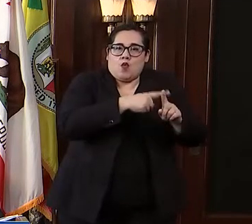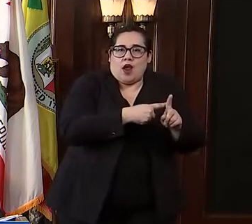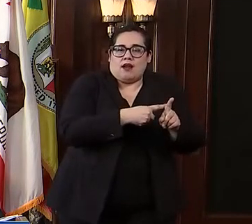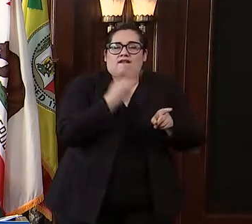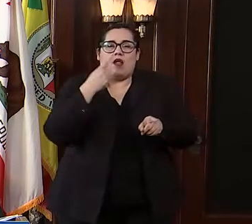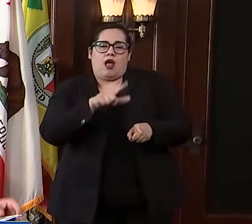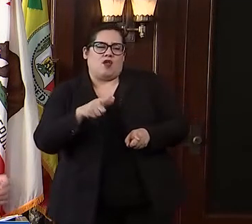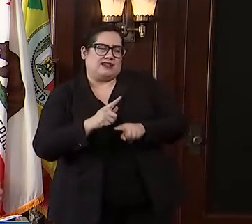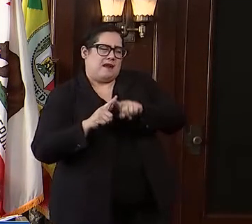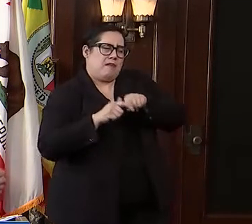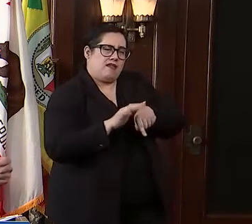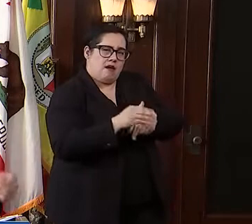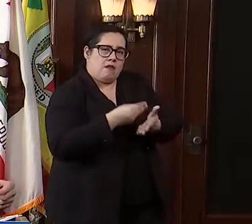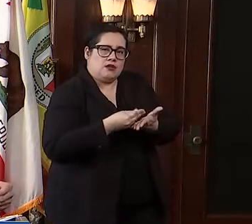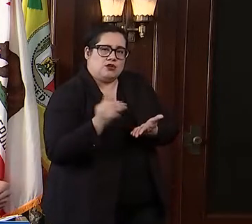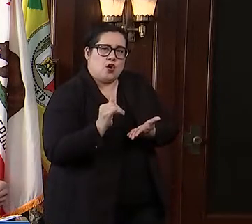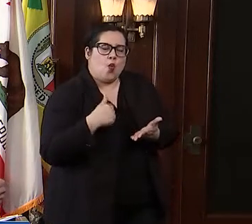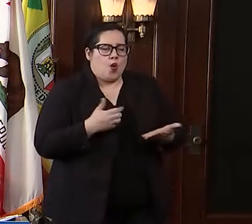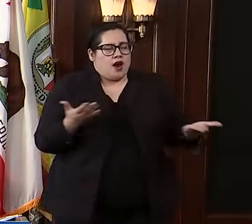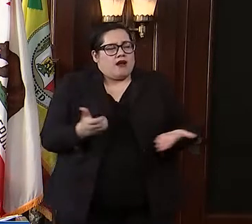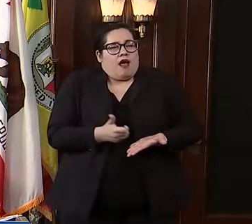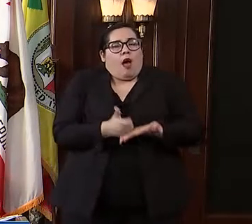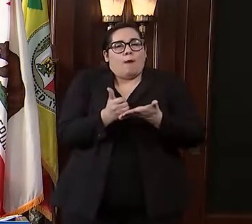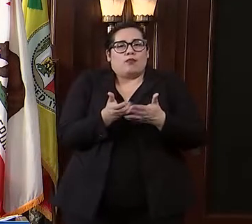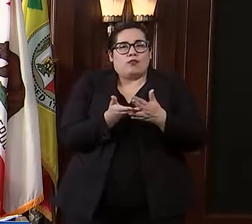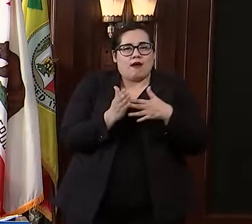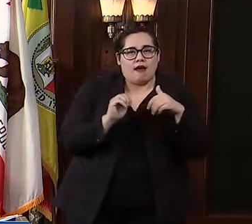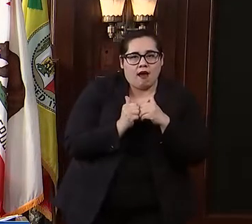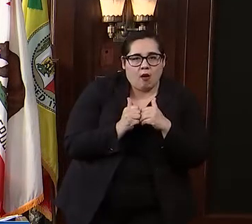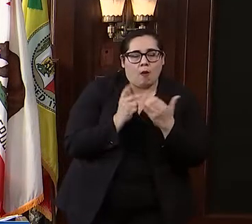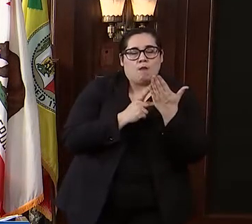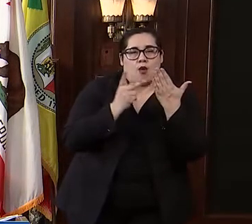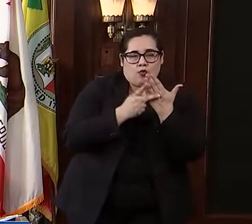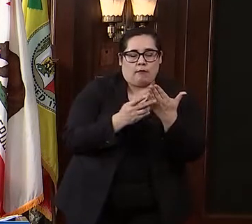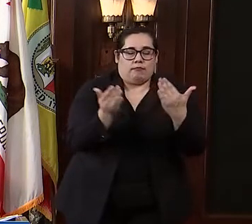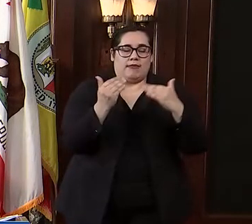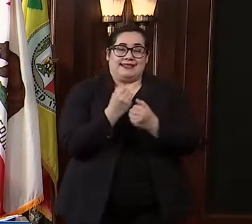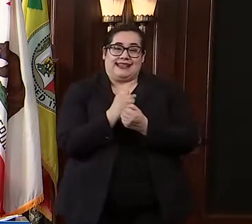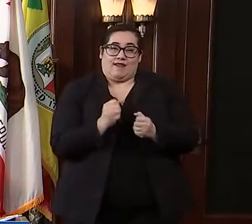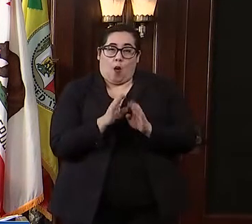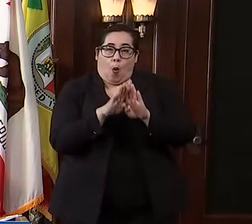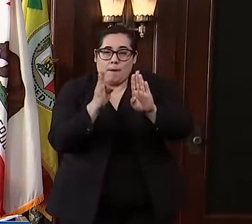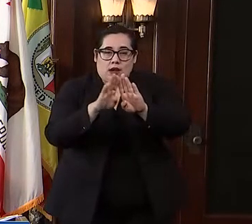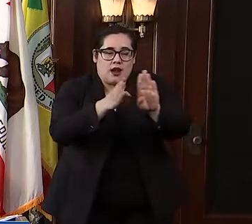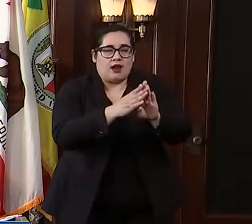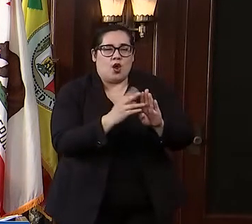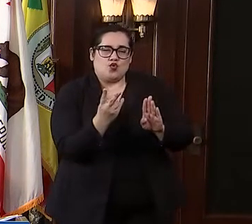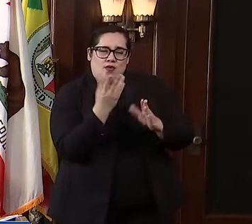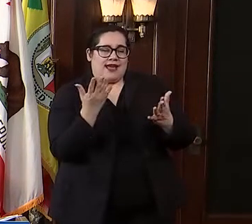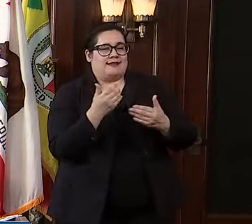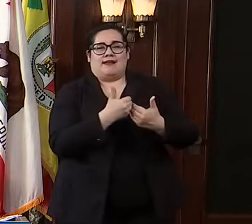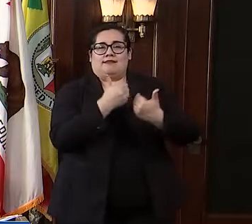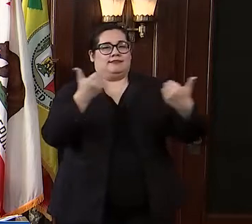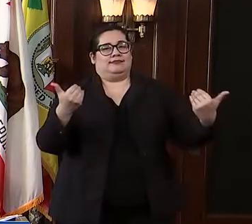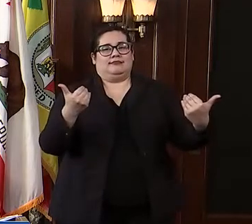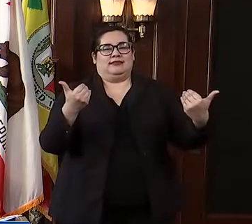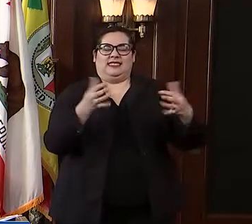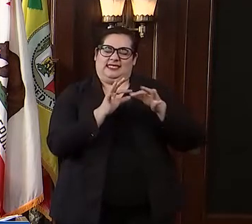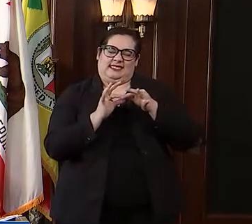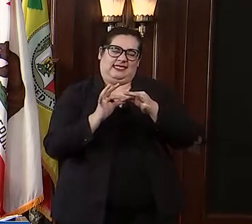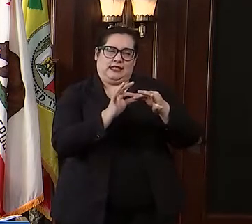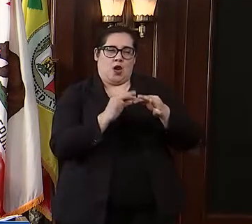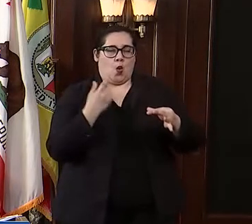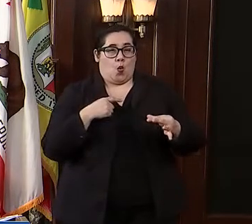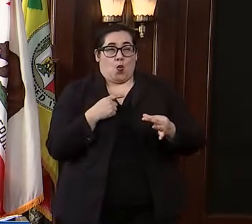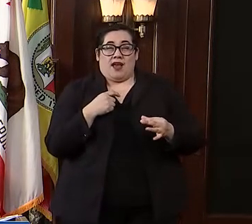help. We're here to help through programs, and we're here to help with safe opening. The two things are not mutually exclusive. This dichotomy